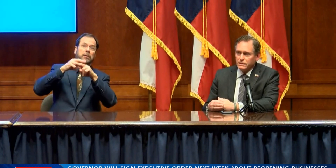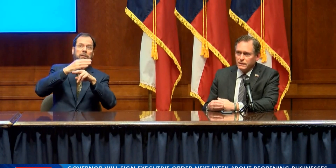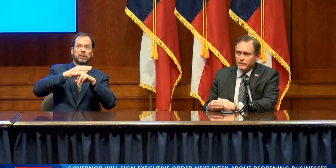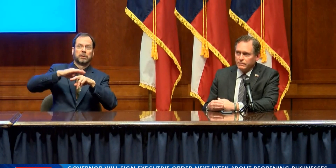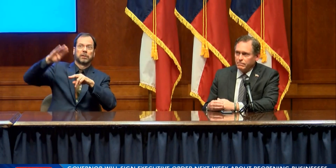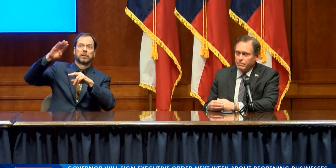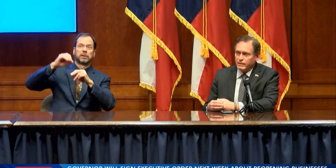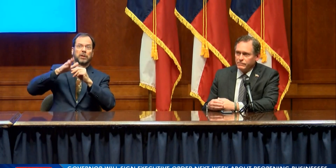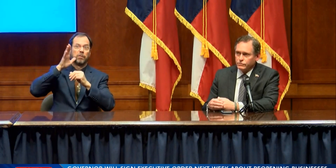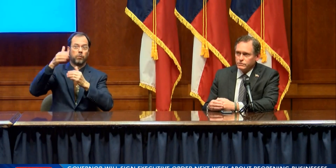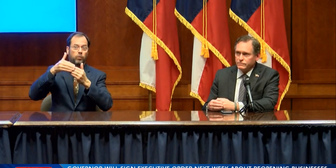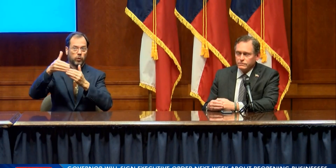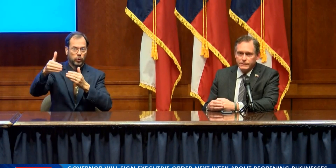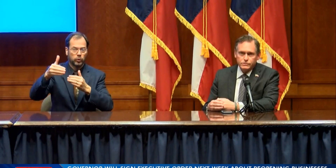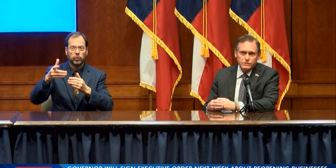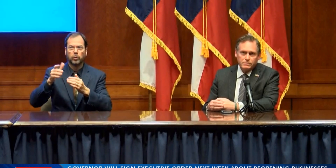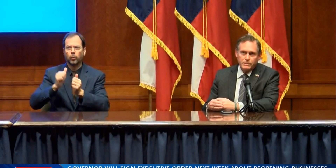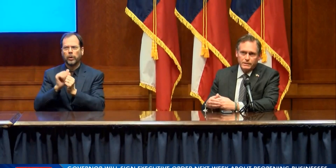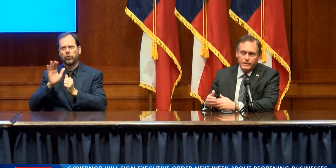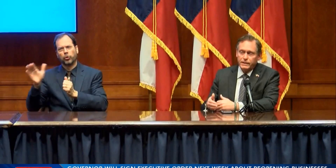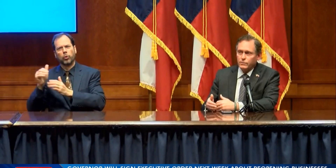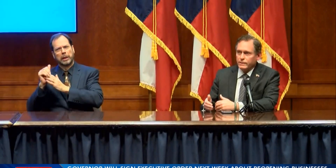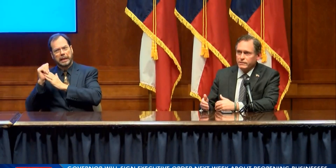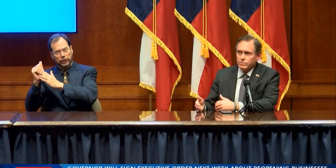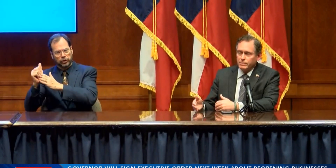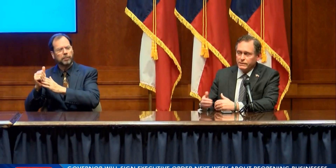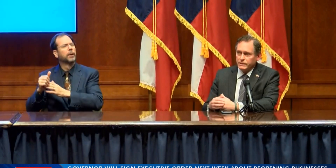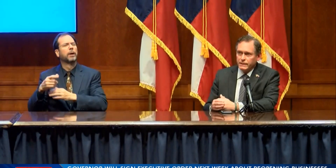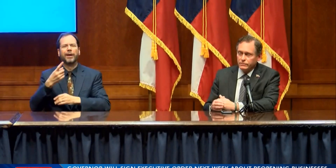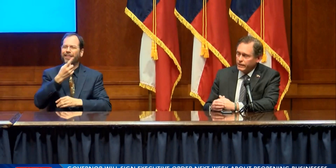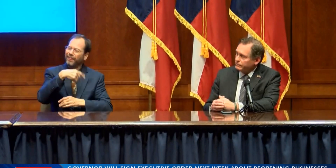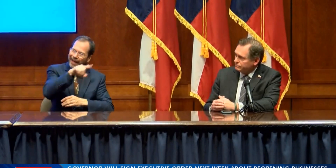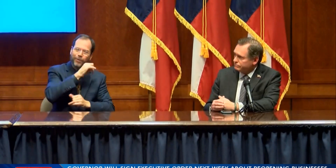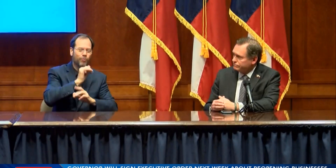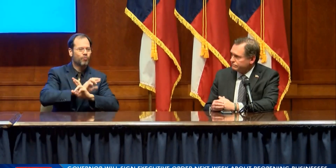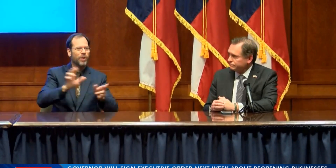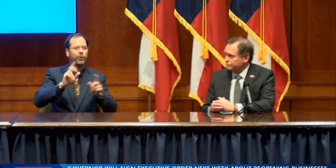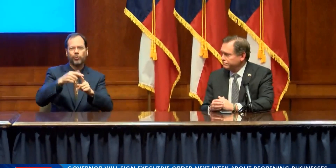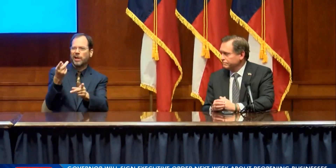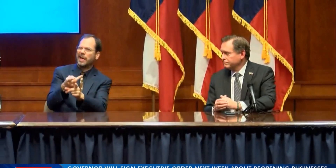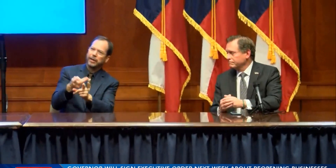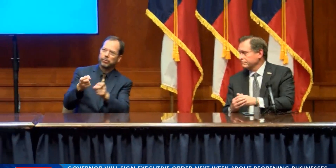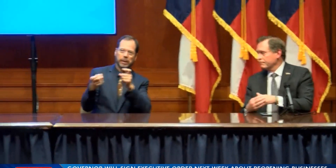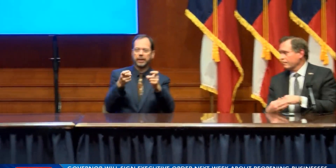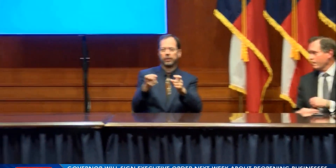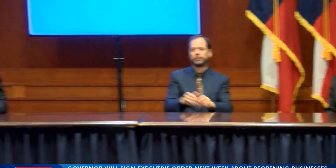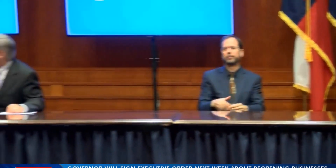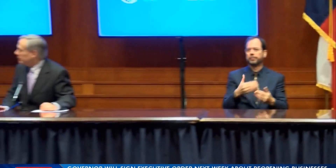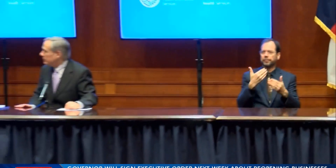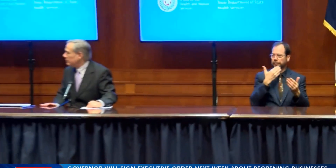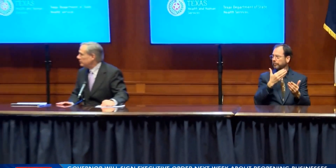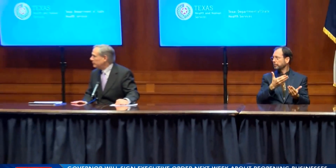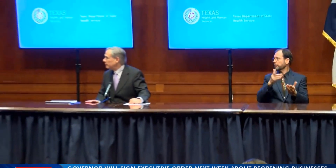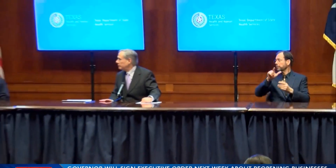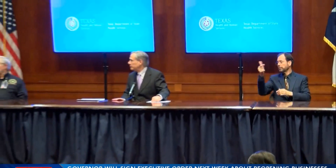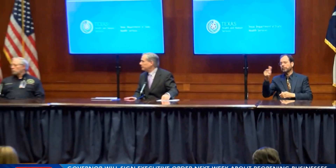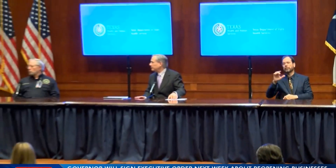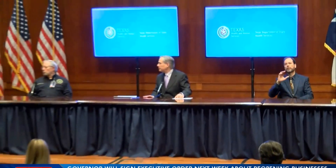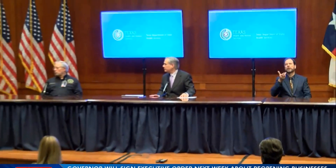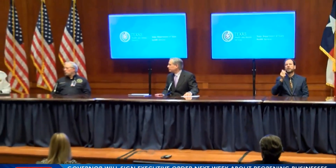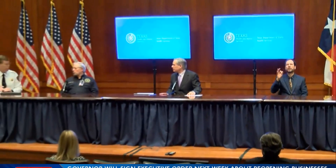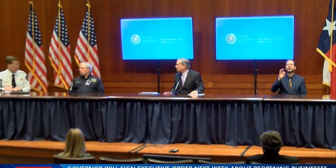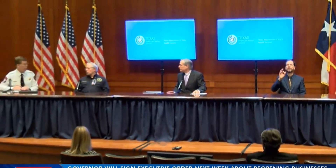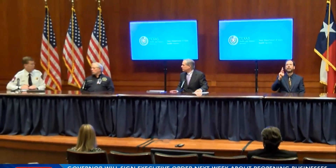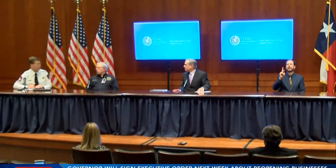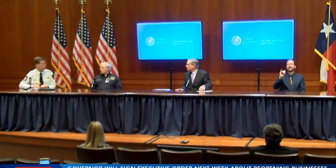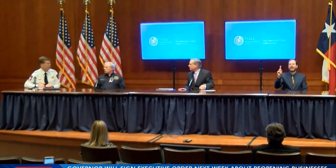at some point in the future, by virtue of your leadership, they are ready and prepared to handle that. Thank you, Doctor. Chief Kidd. Thank you,